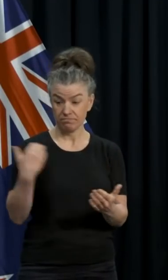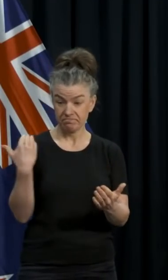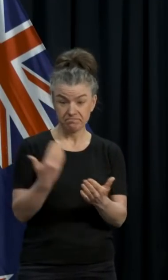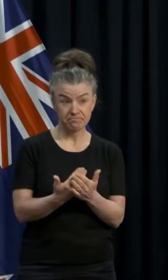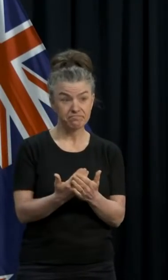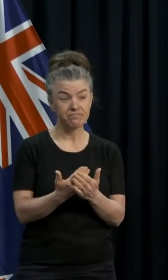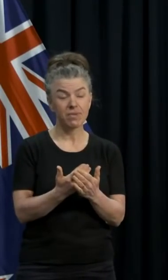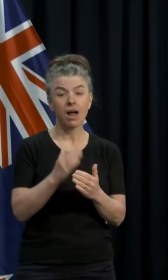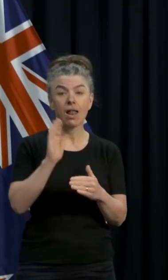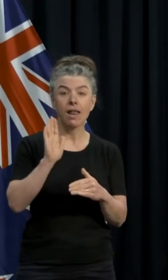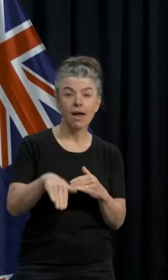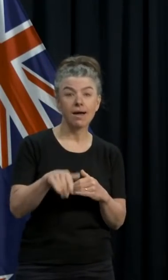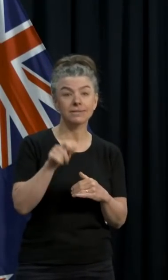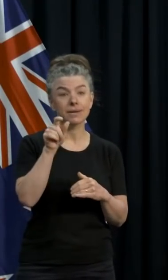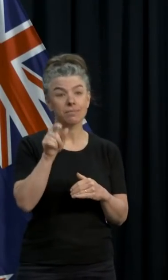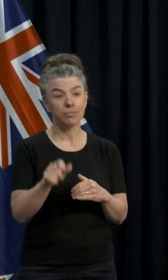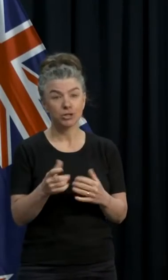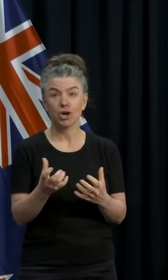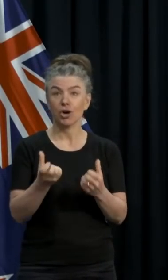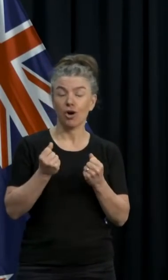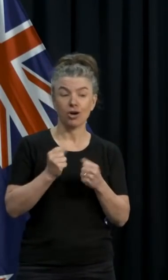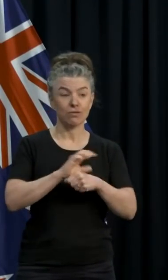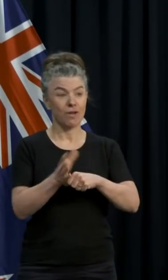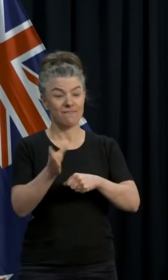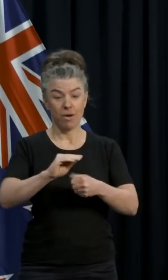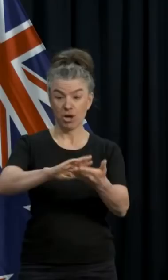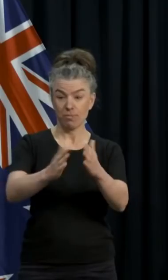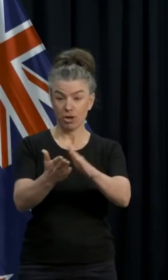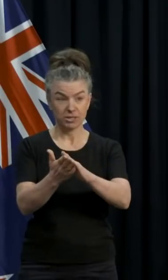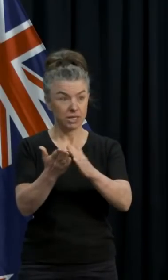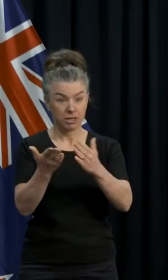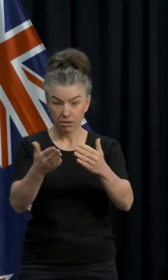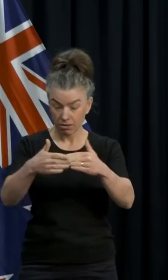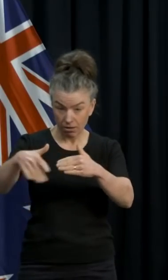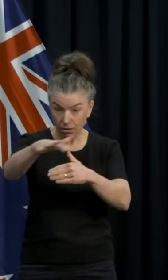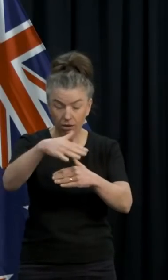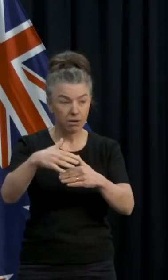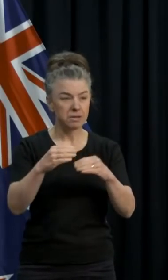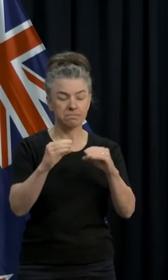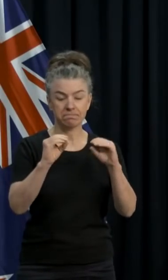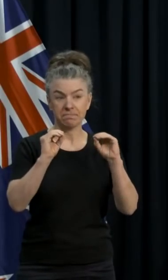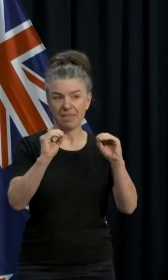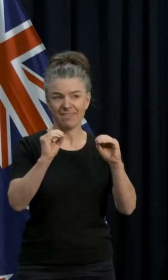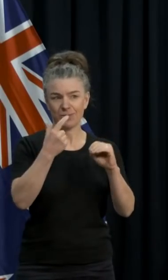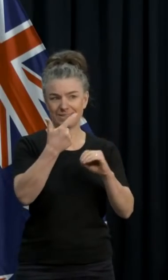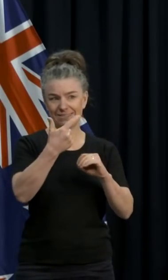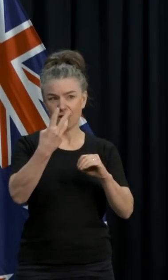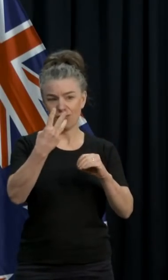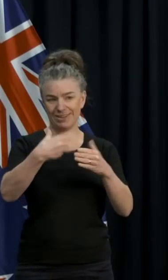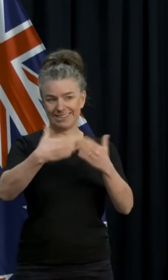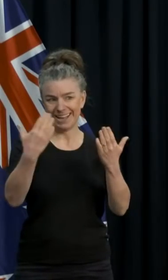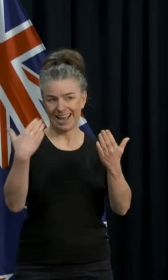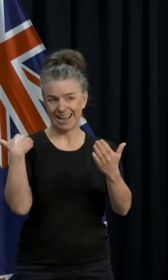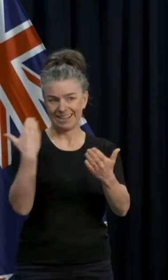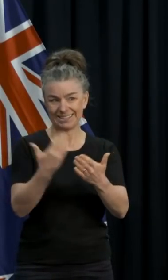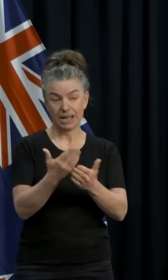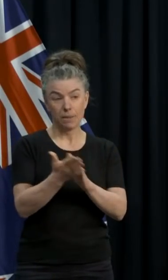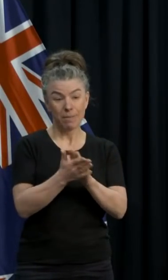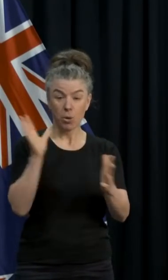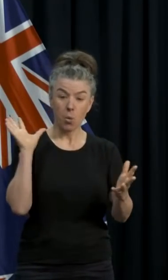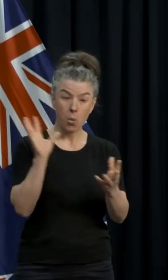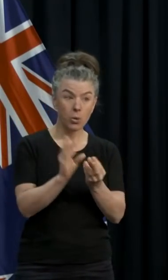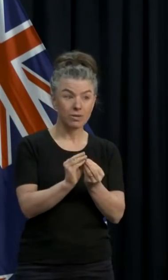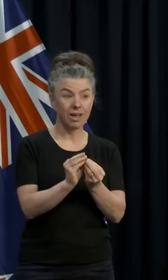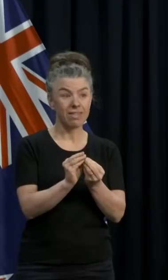days since the last case of COVID-19 was acquired locally from an unknown source. So our total number